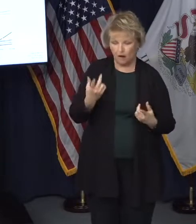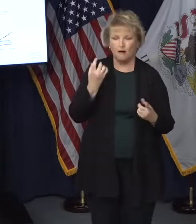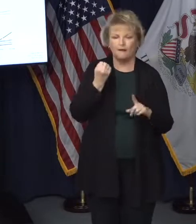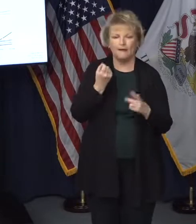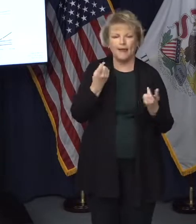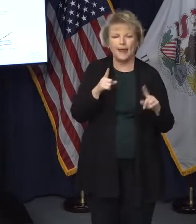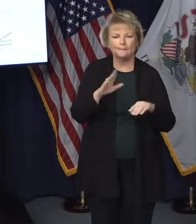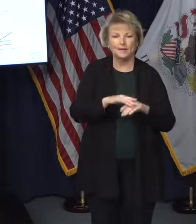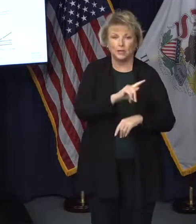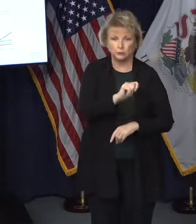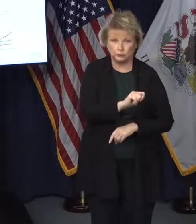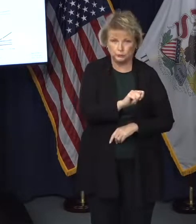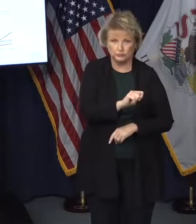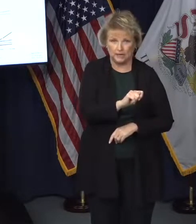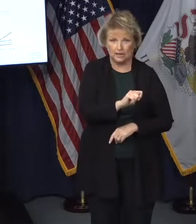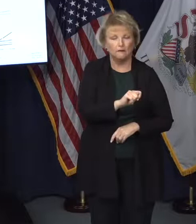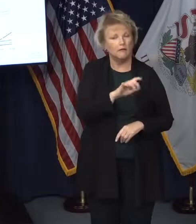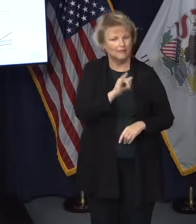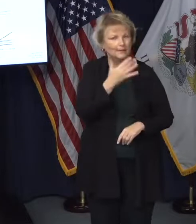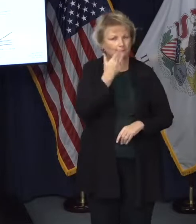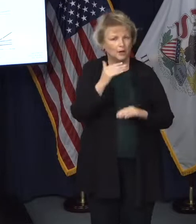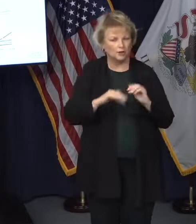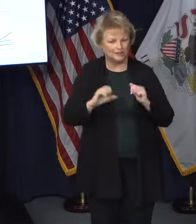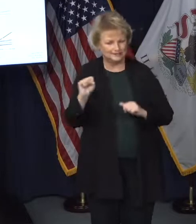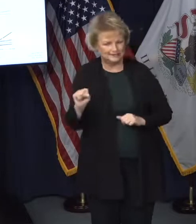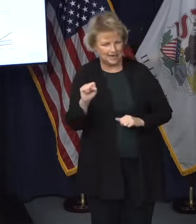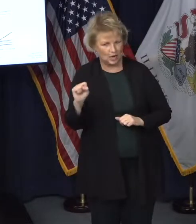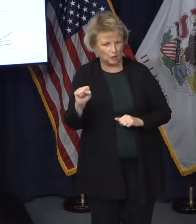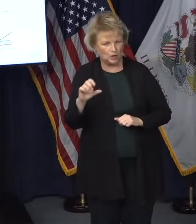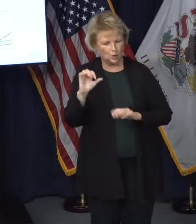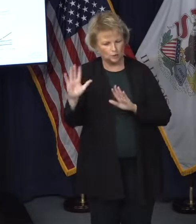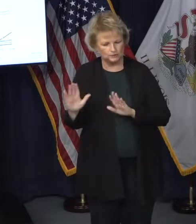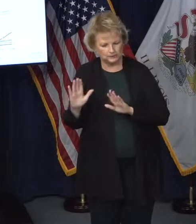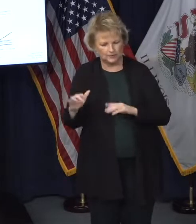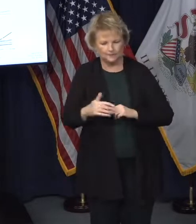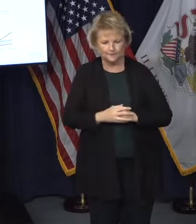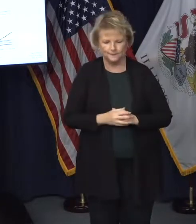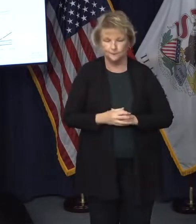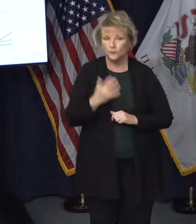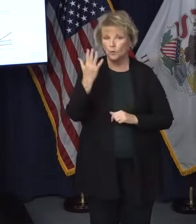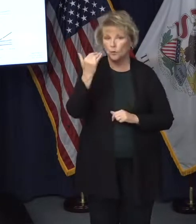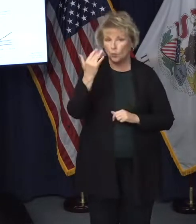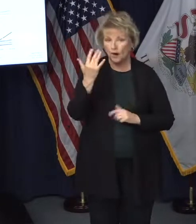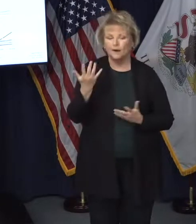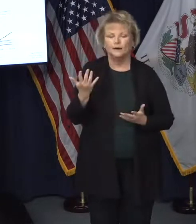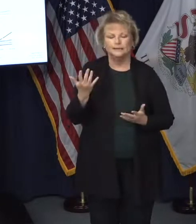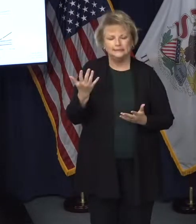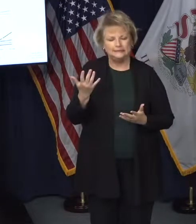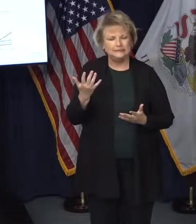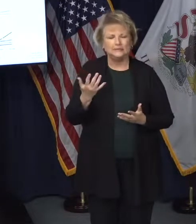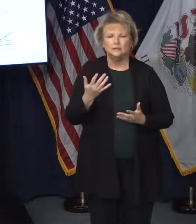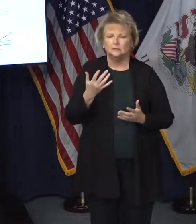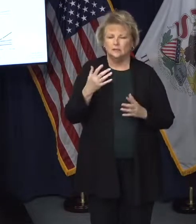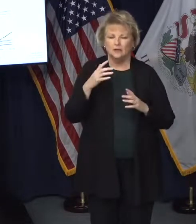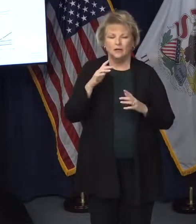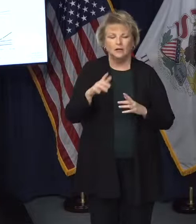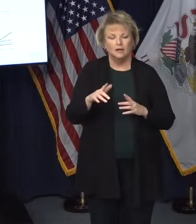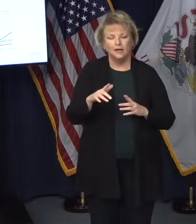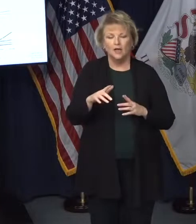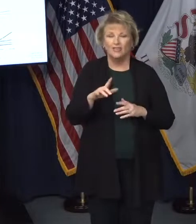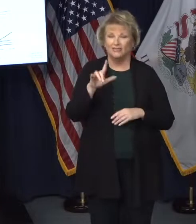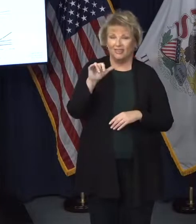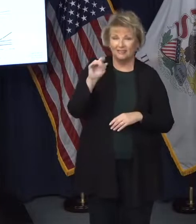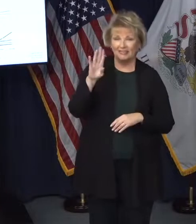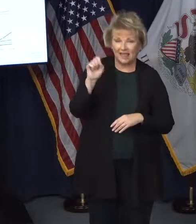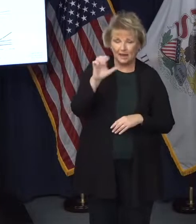Tuesday. That's better to me than a Saturday or a Sunday, just because, again, it's the vagaries of the commercial